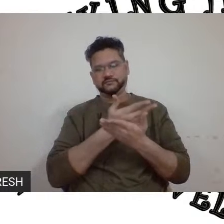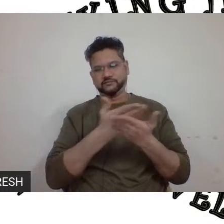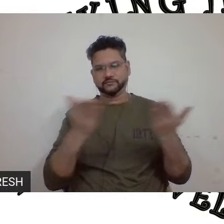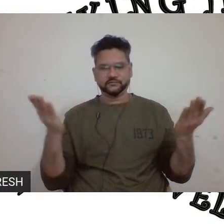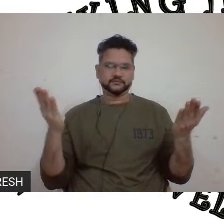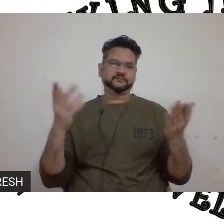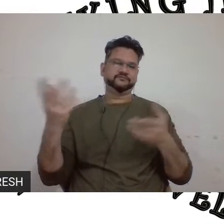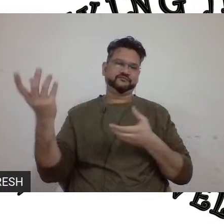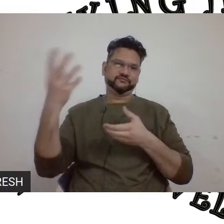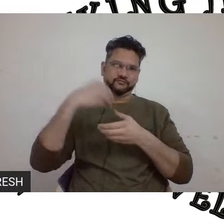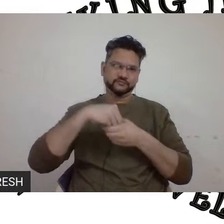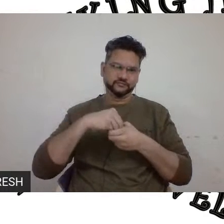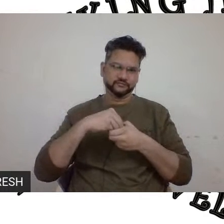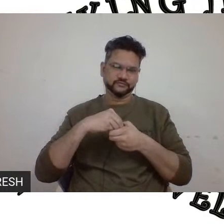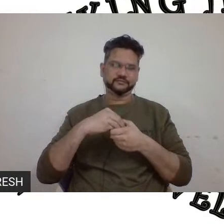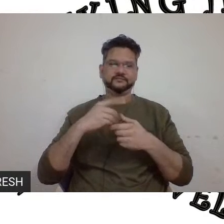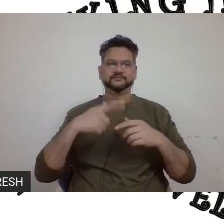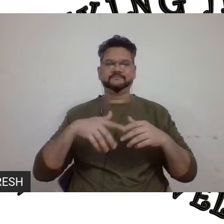successful.